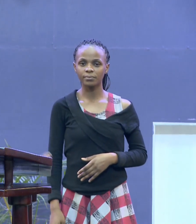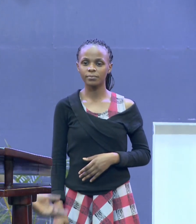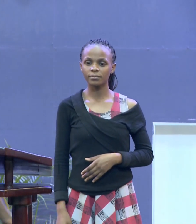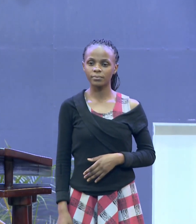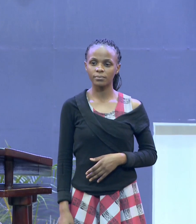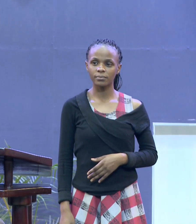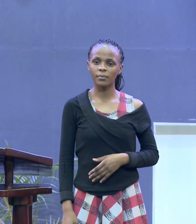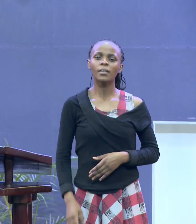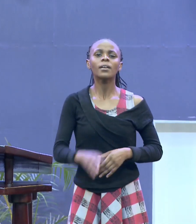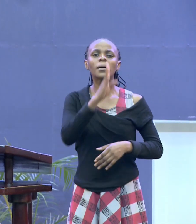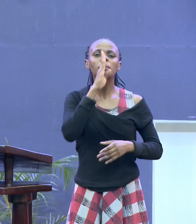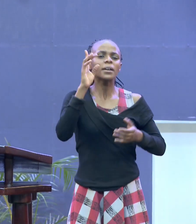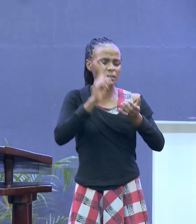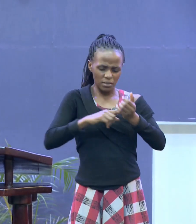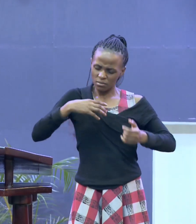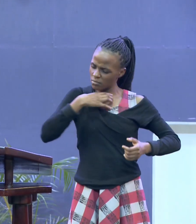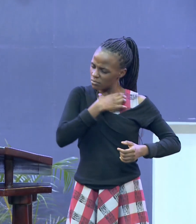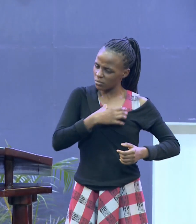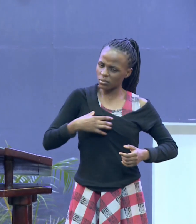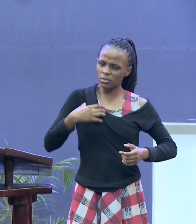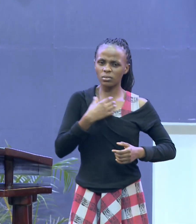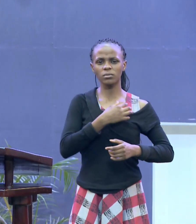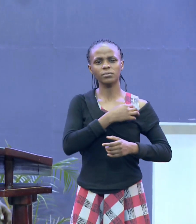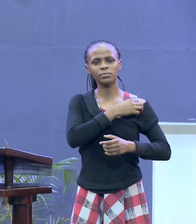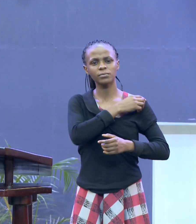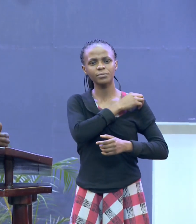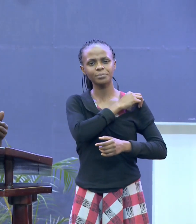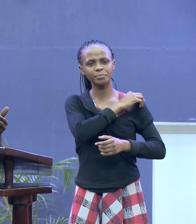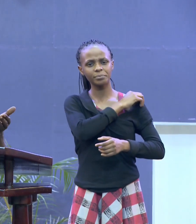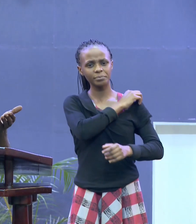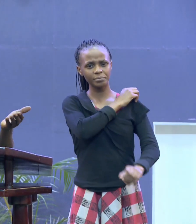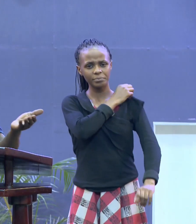By becoming annoyed. Ngosunguwadde.